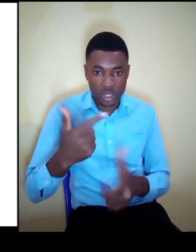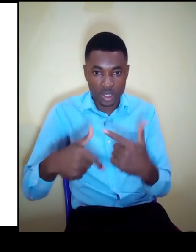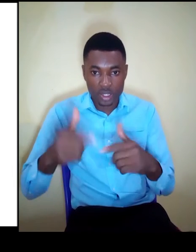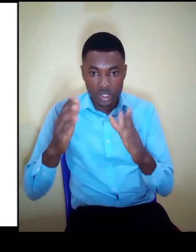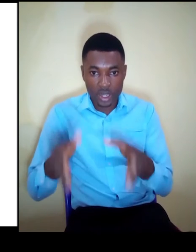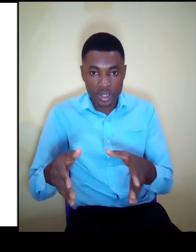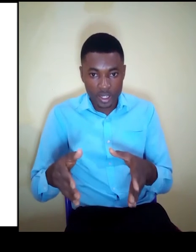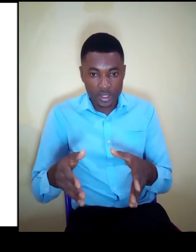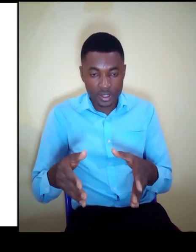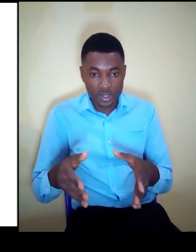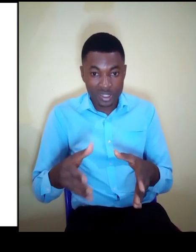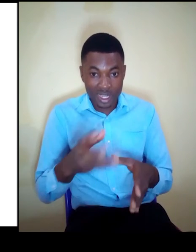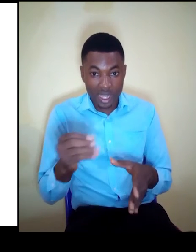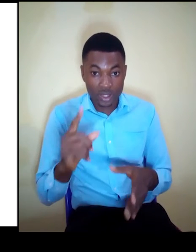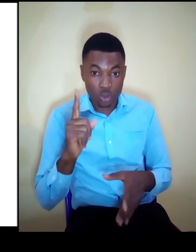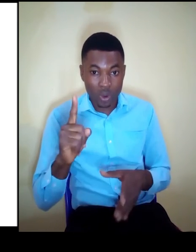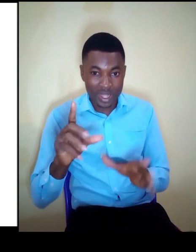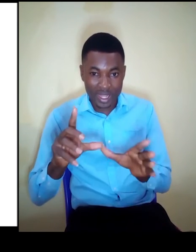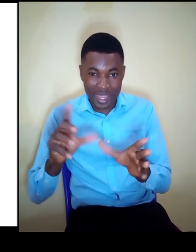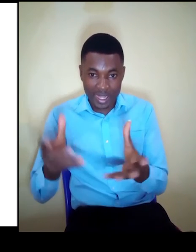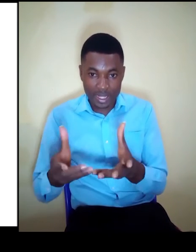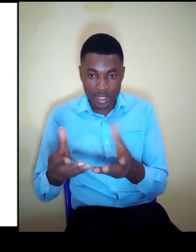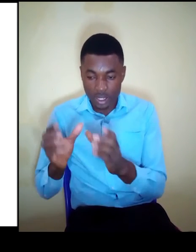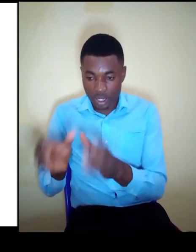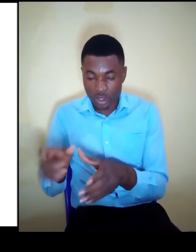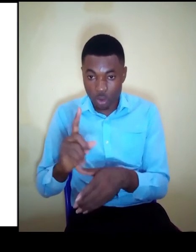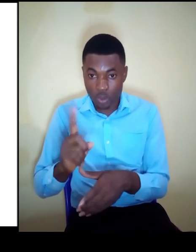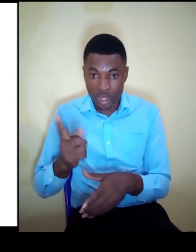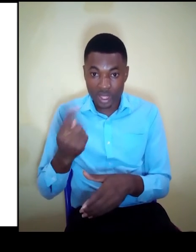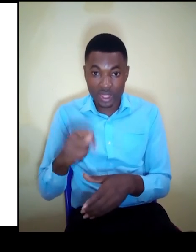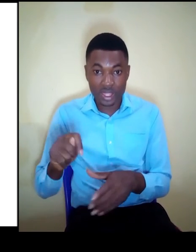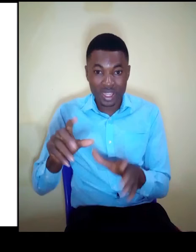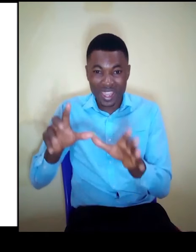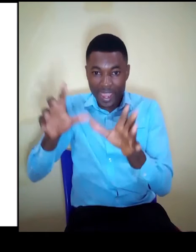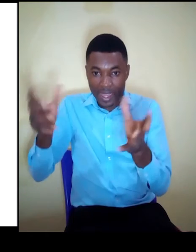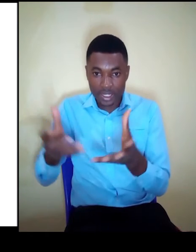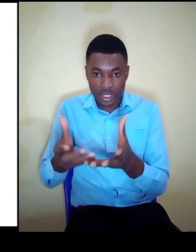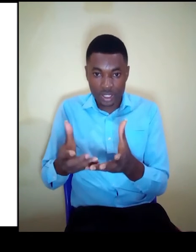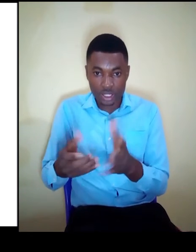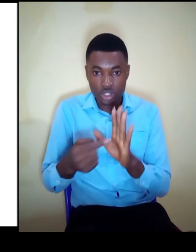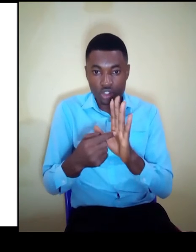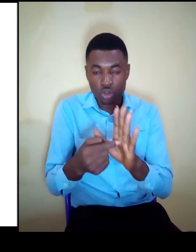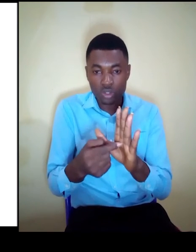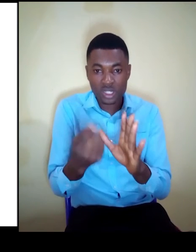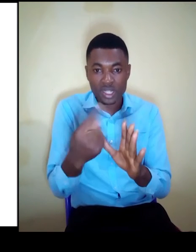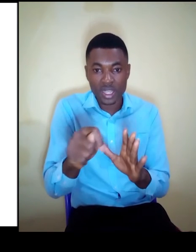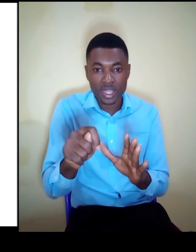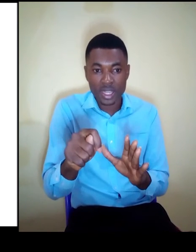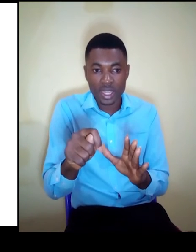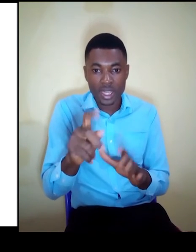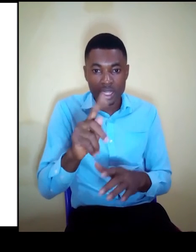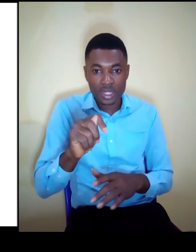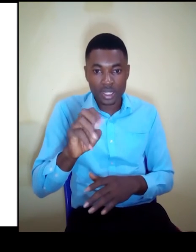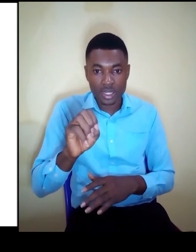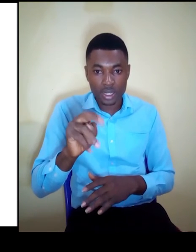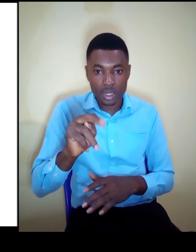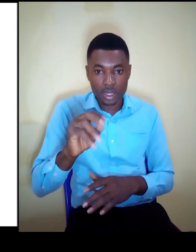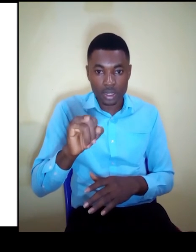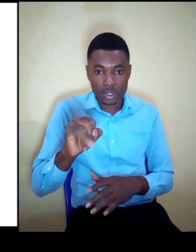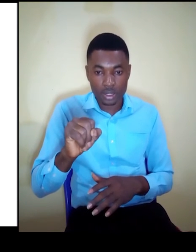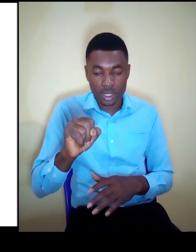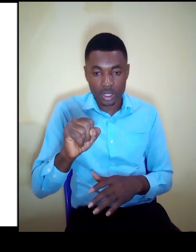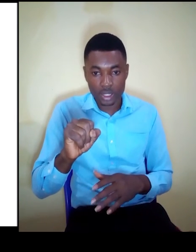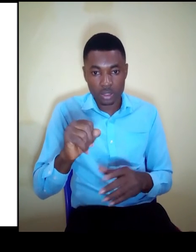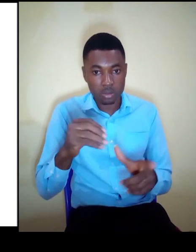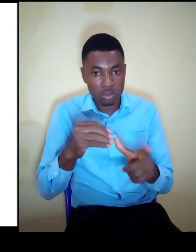and one entity classifier where the entity refers to either the tennis or the boy eating the